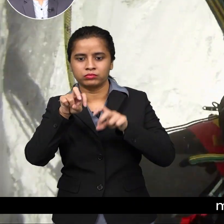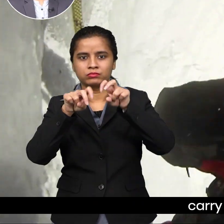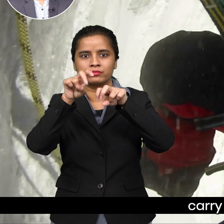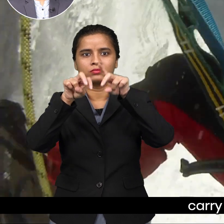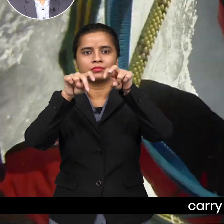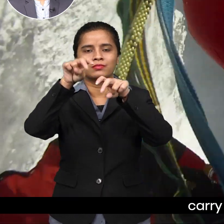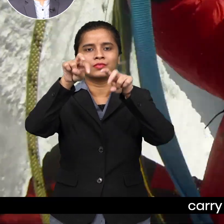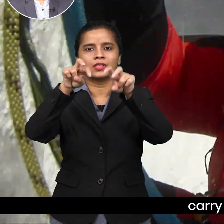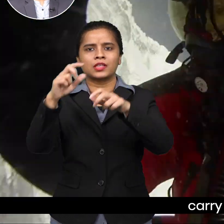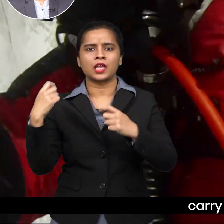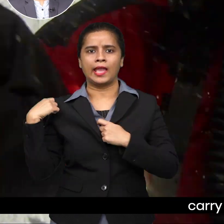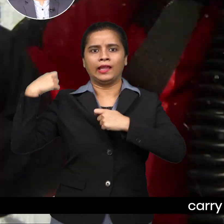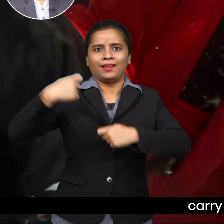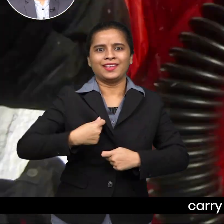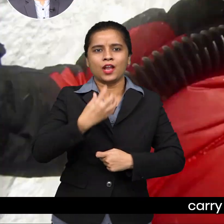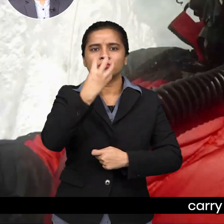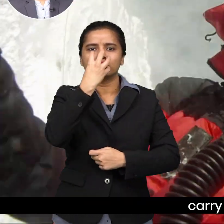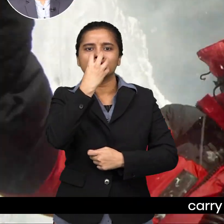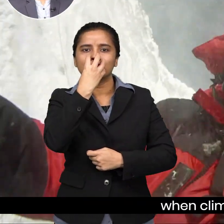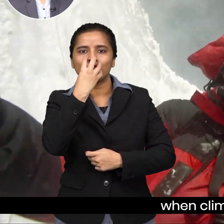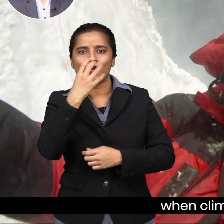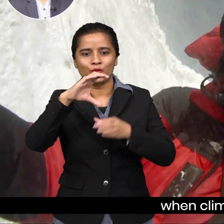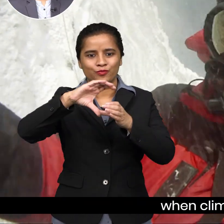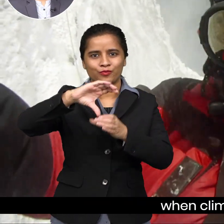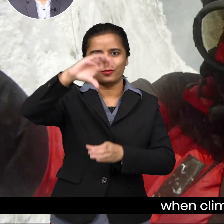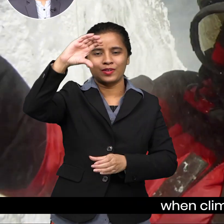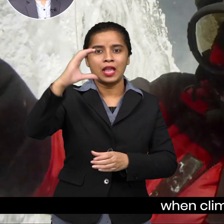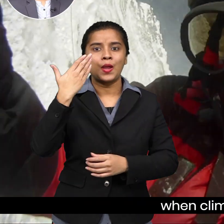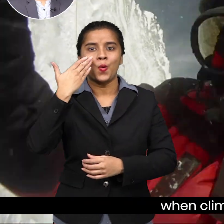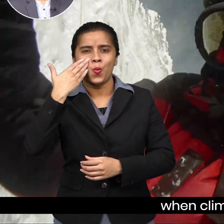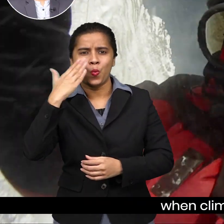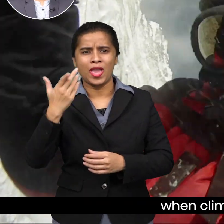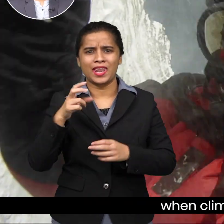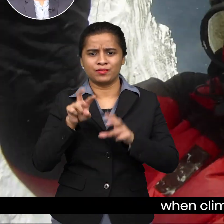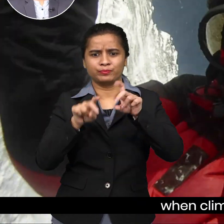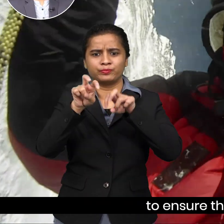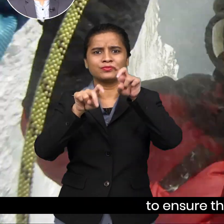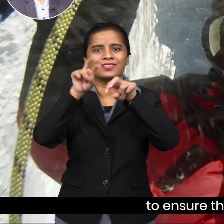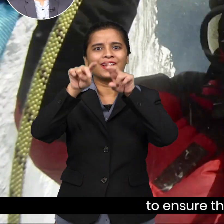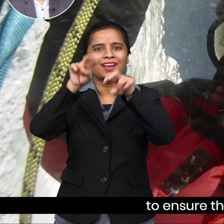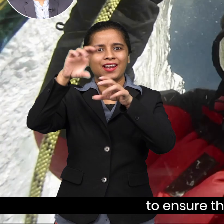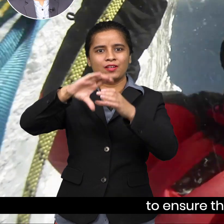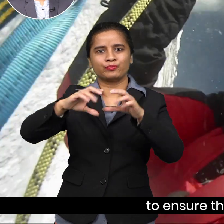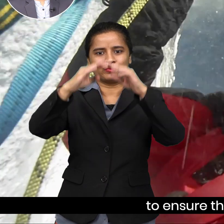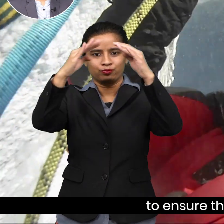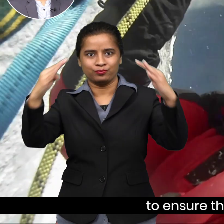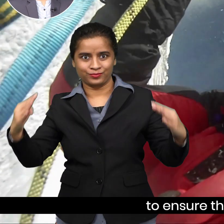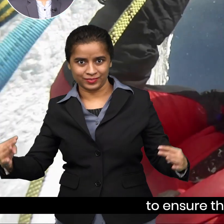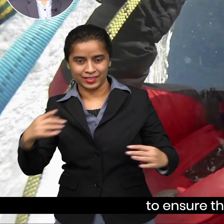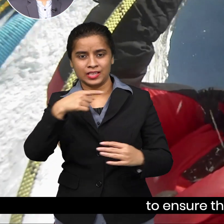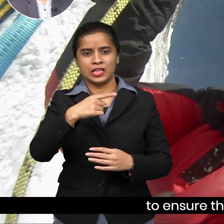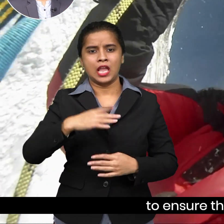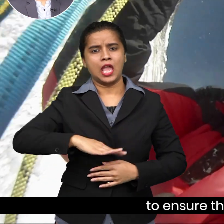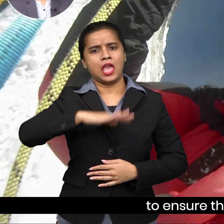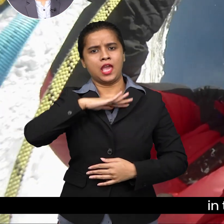mountaineers carry oxygen cylinders when climbing high mountains to ensure they have